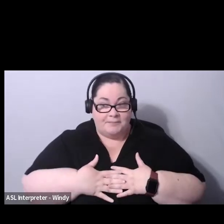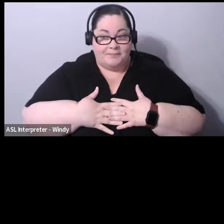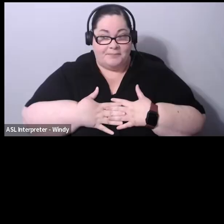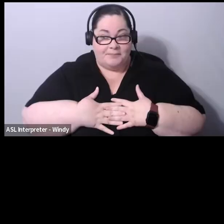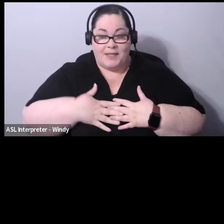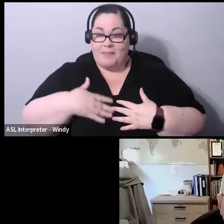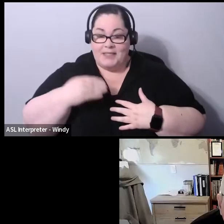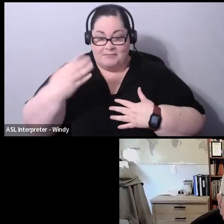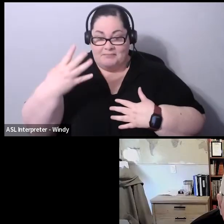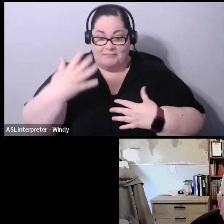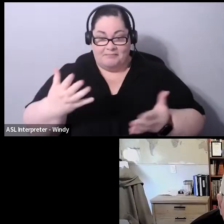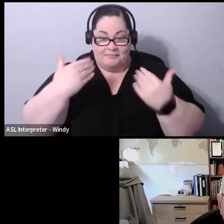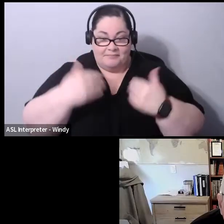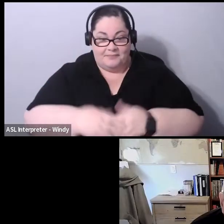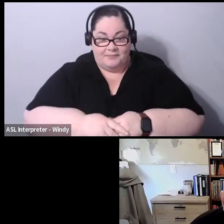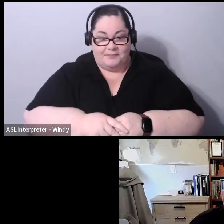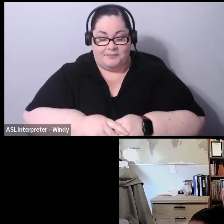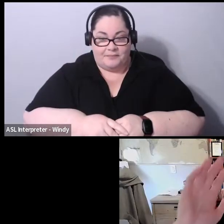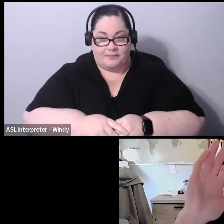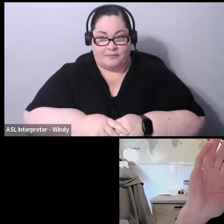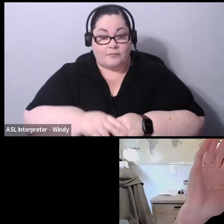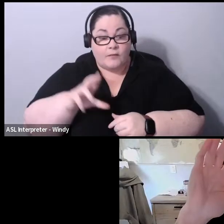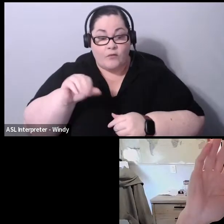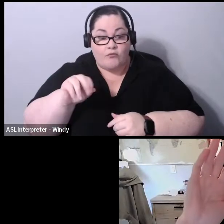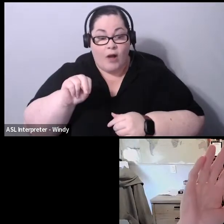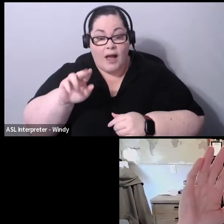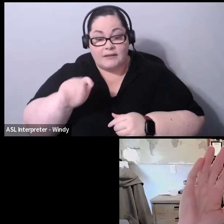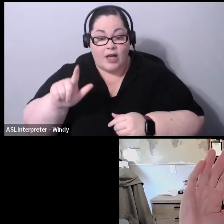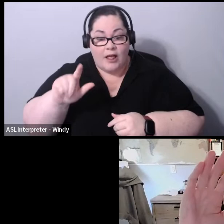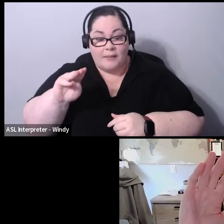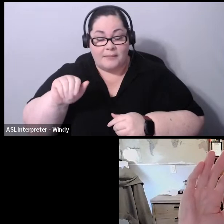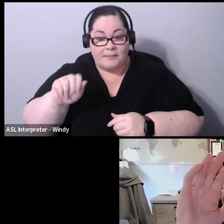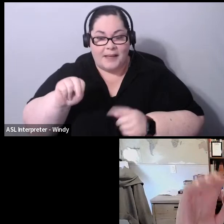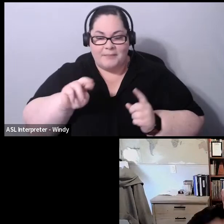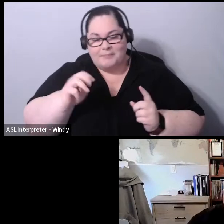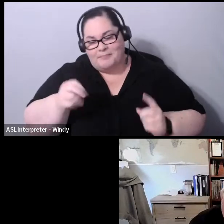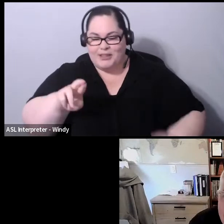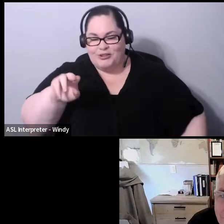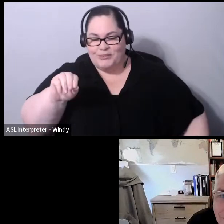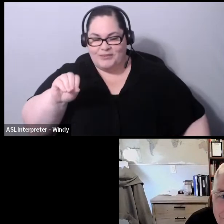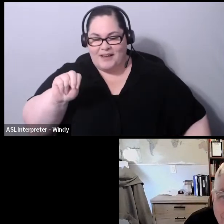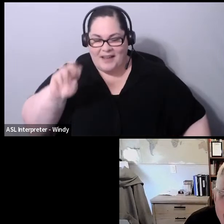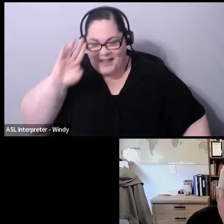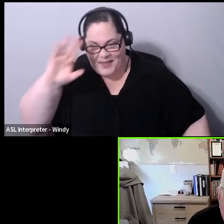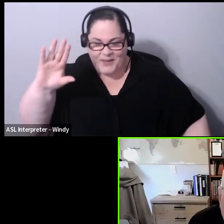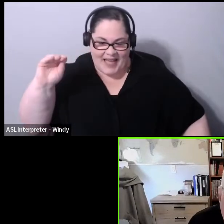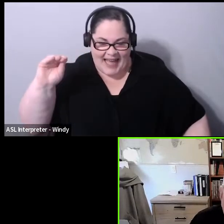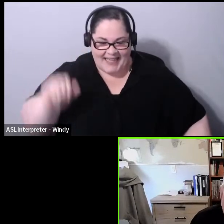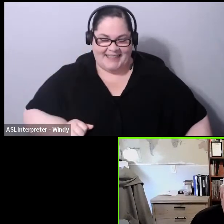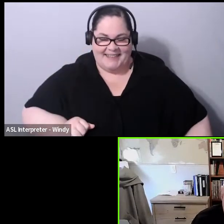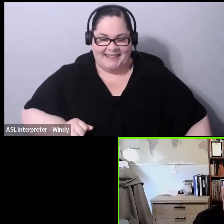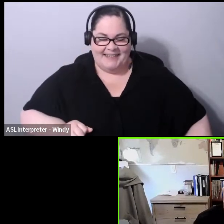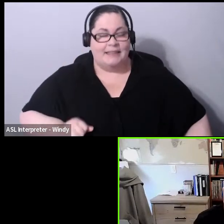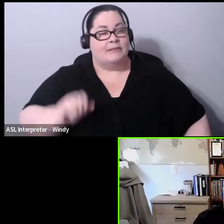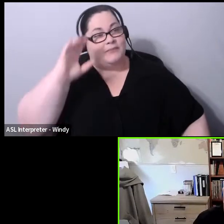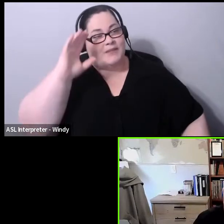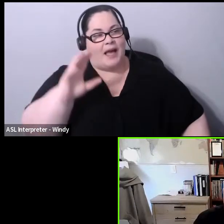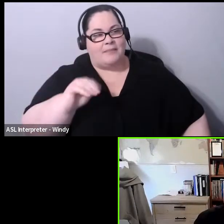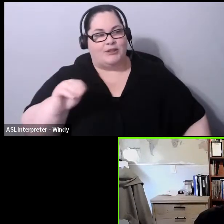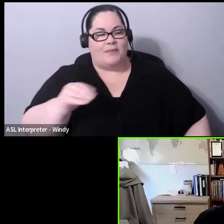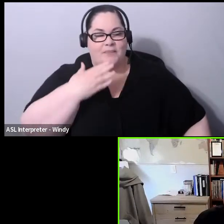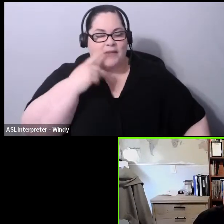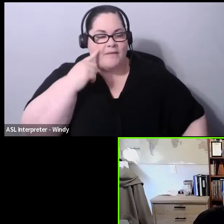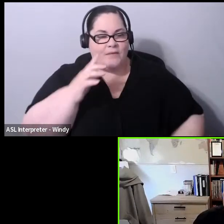on your camera. And Ron Tallman, Mr. Ron. Hey, guy. Hi, Michelle. Thank you for the